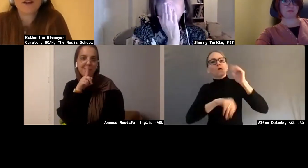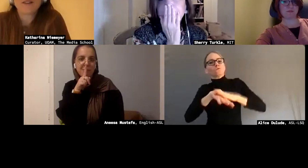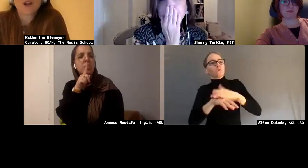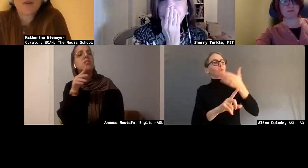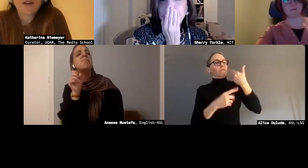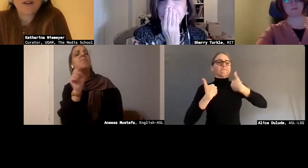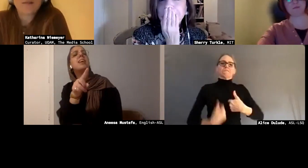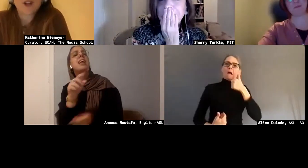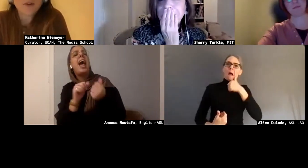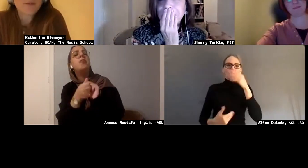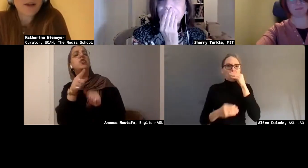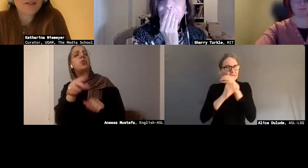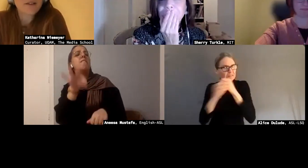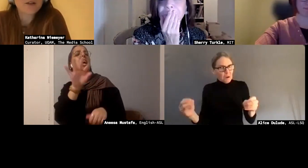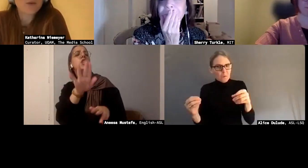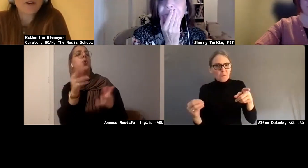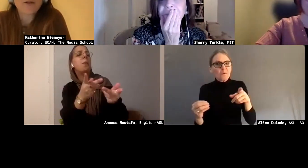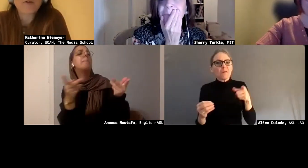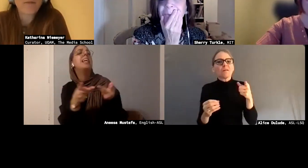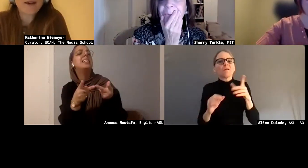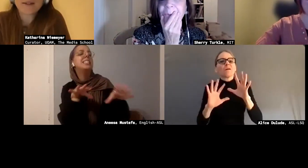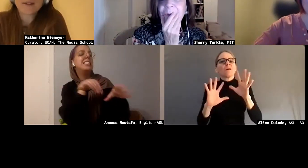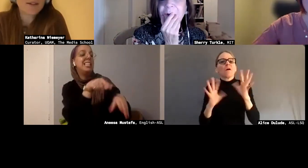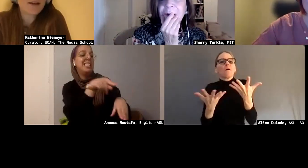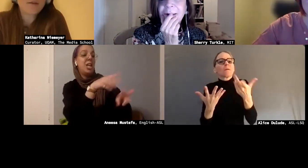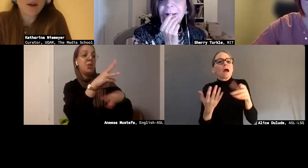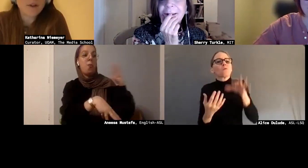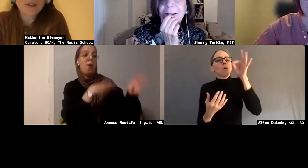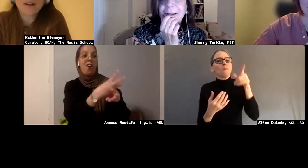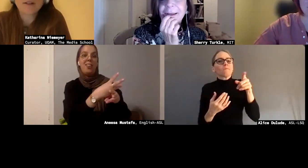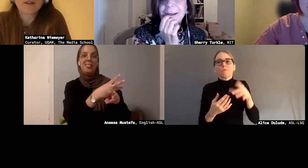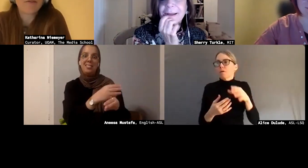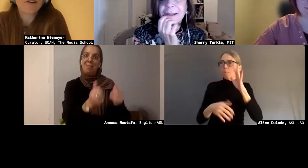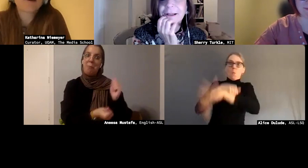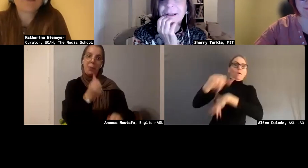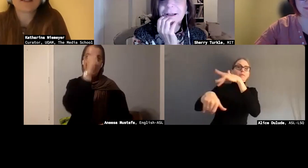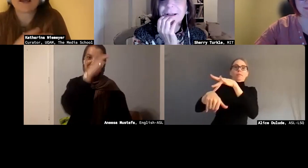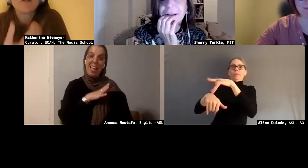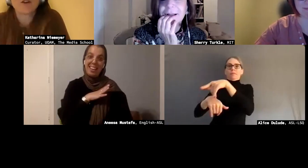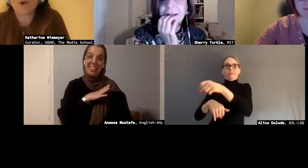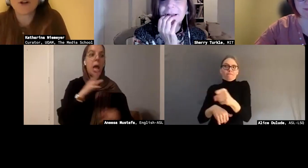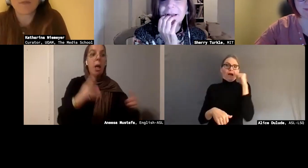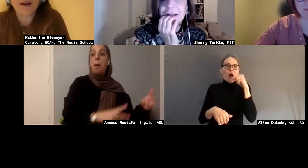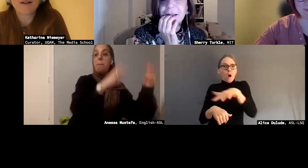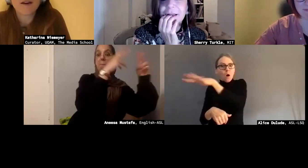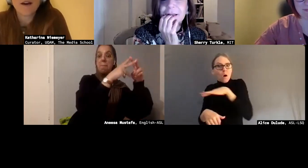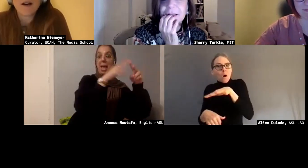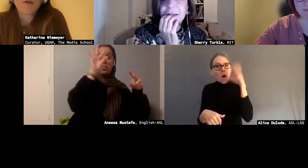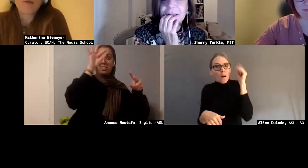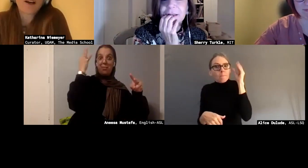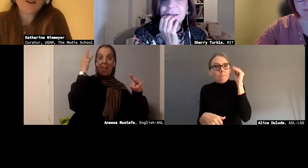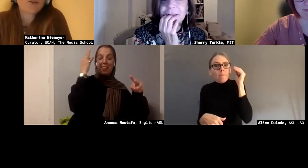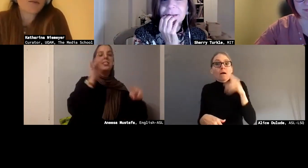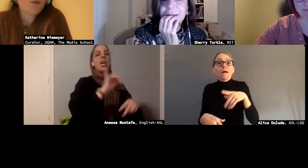your place, Sherry? Sherry's place in this world of May 68 in Paris, and finally in this scientific world of man,